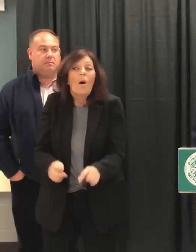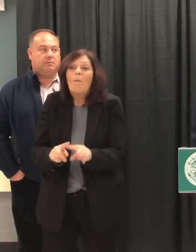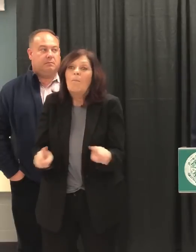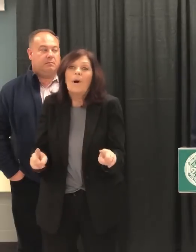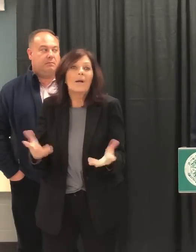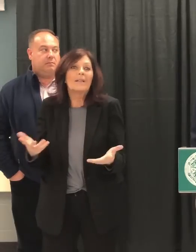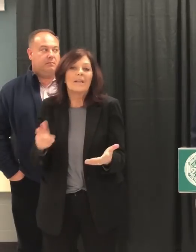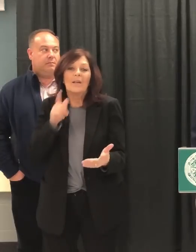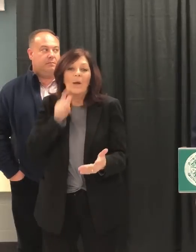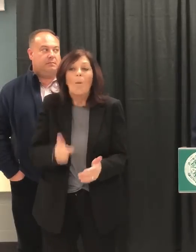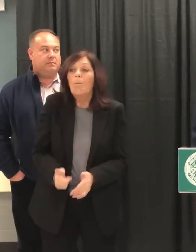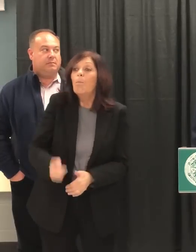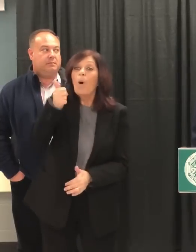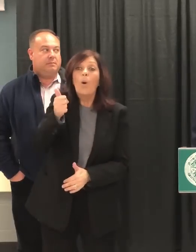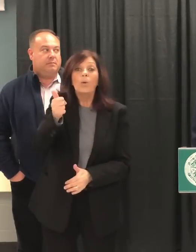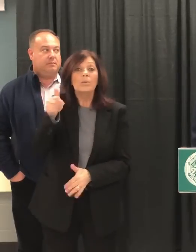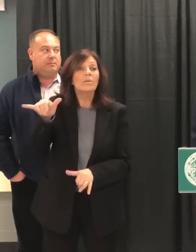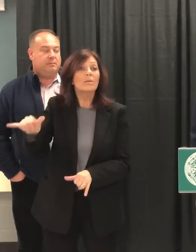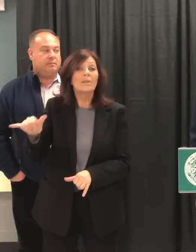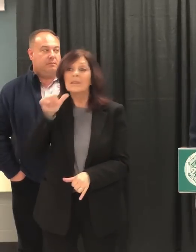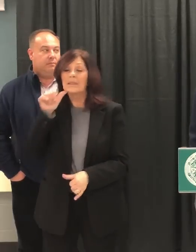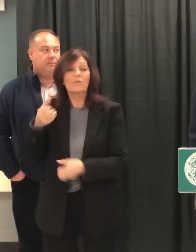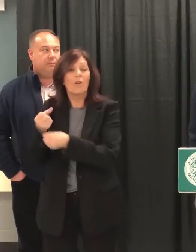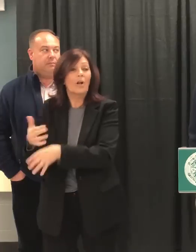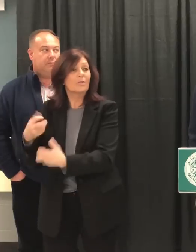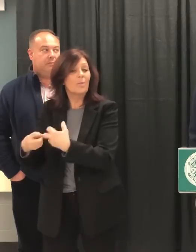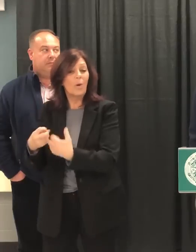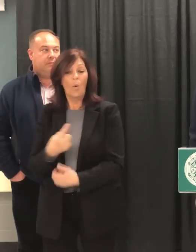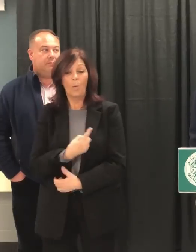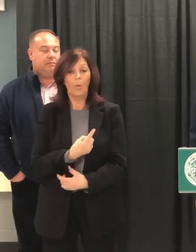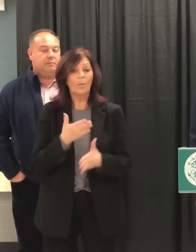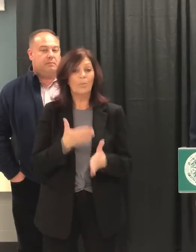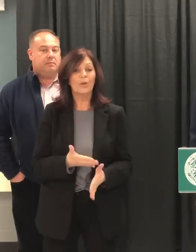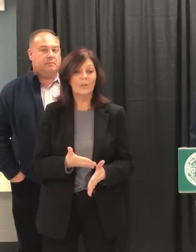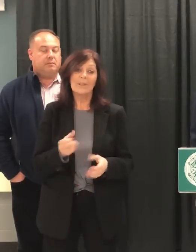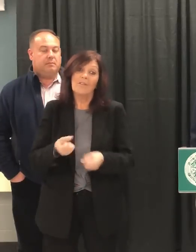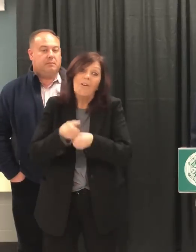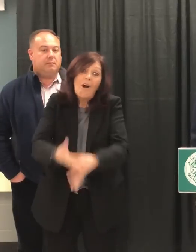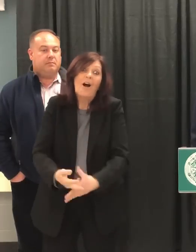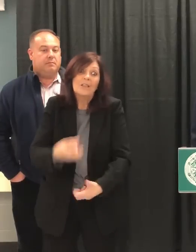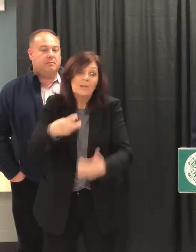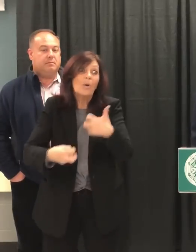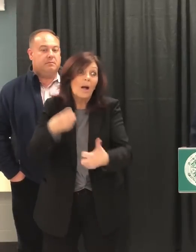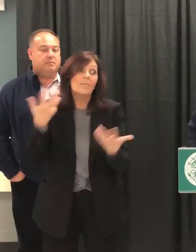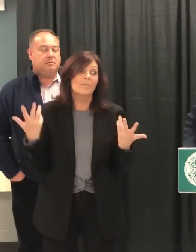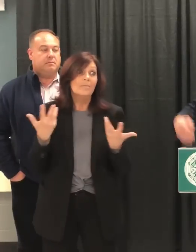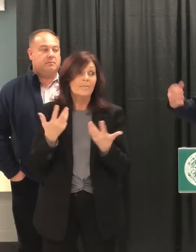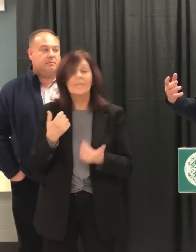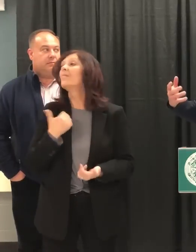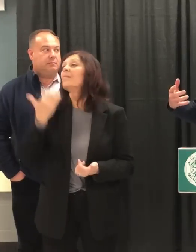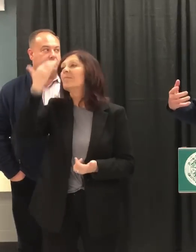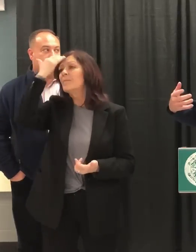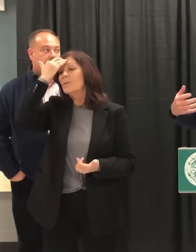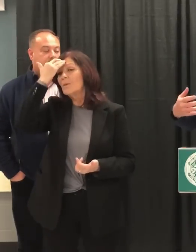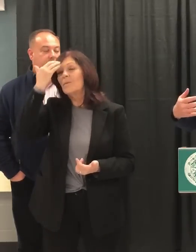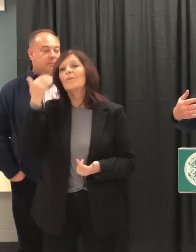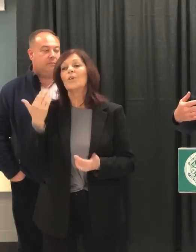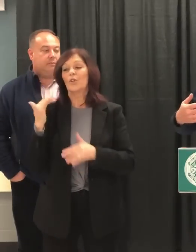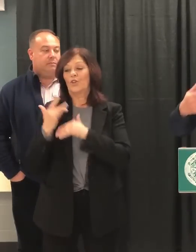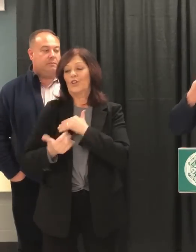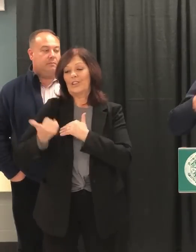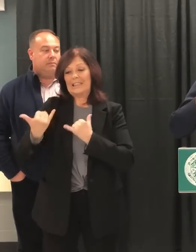a majority to cause the problems. It could take just 1 or 2 people in a vehicle that clogs up a major artery. I know for a while earlier